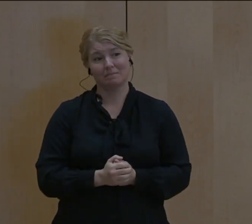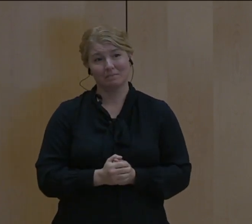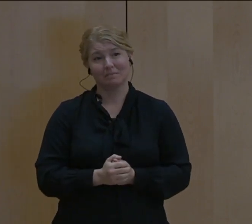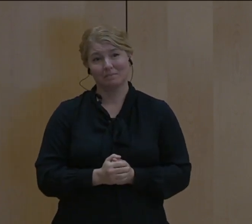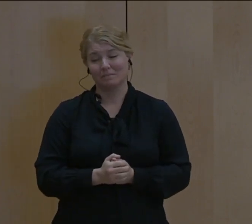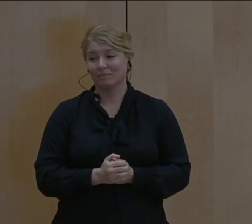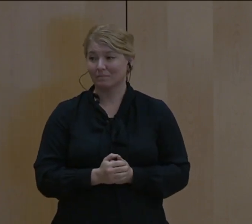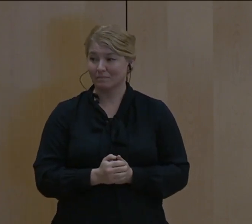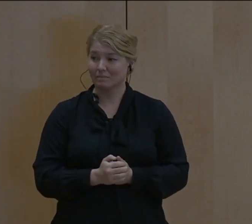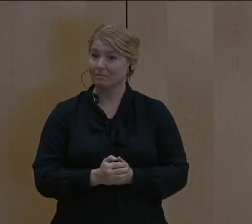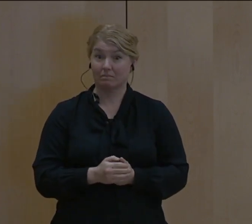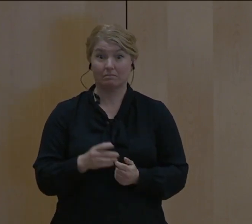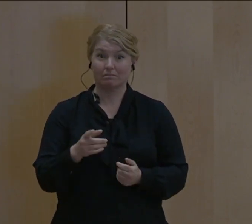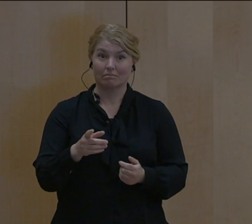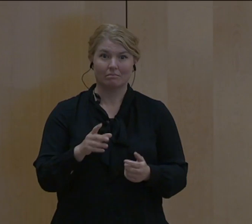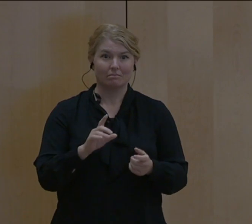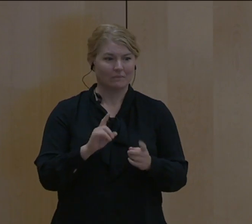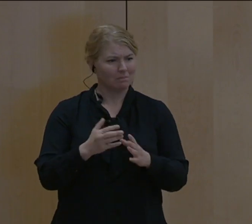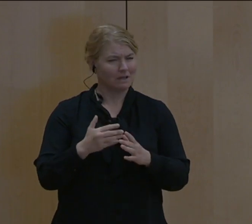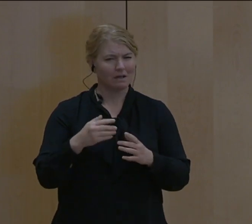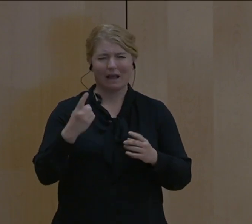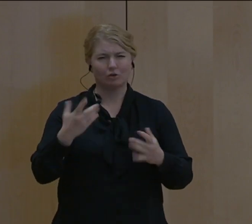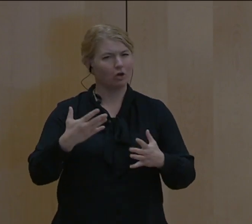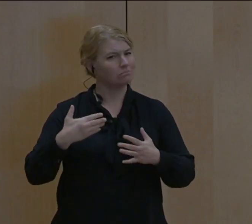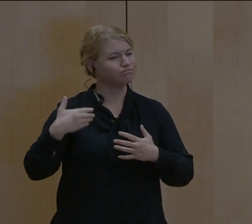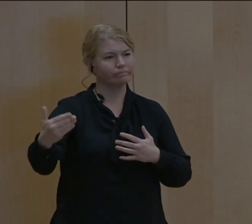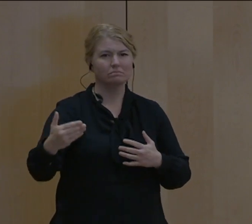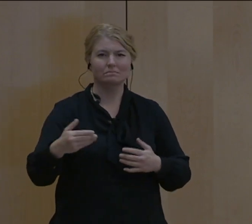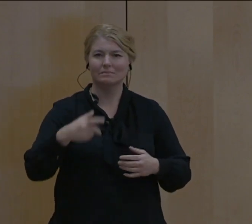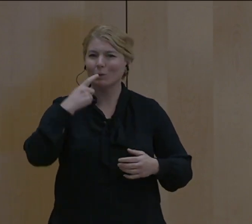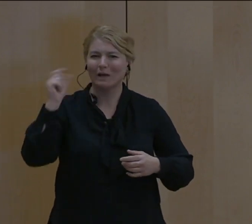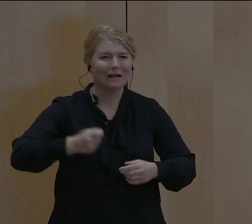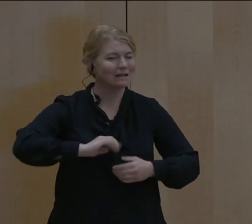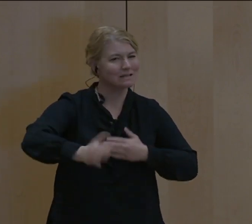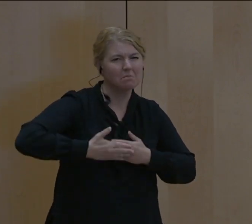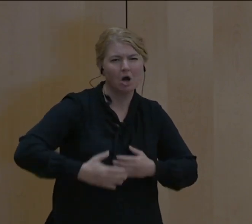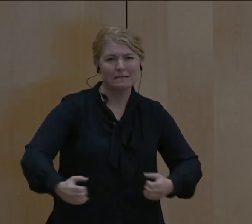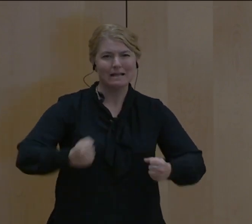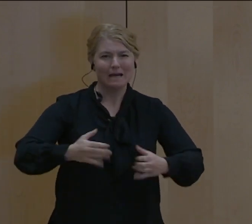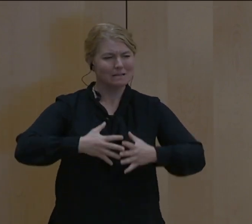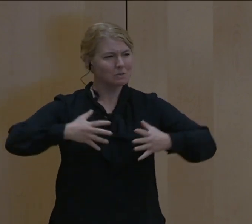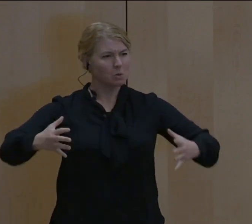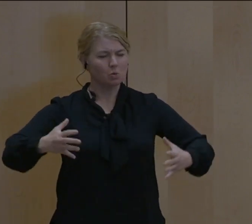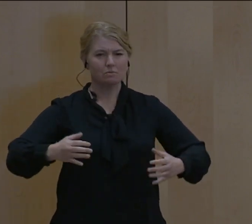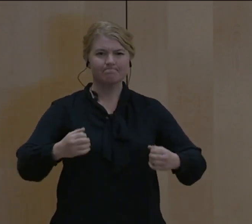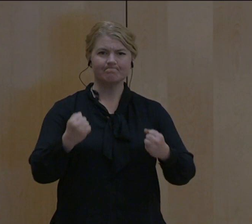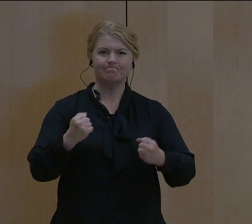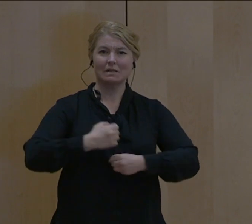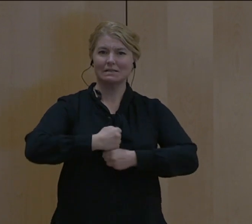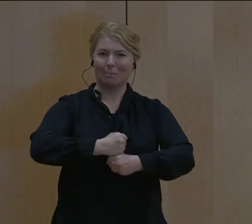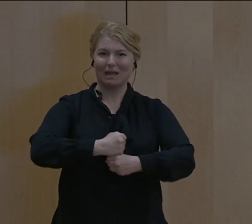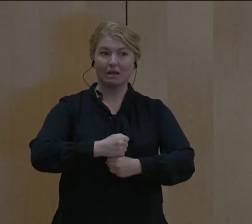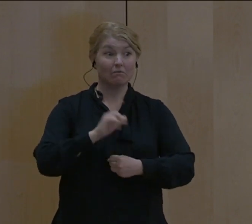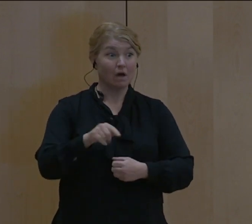a big project of restoration for the sake of people, for the sake of development of our country and the whole Europe. I would like to welcome you